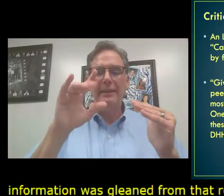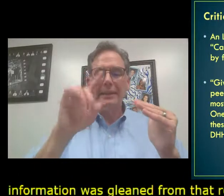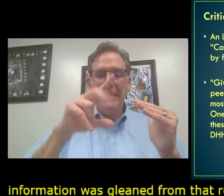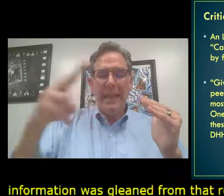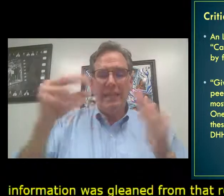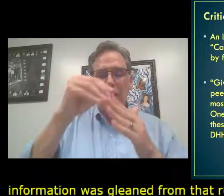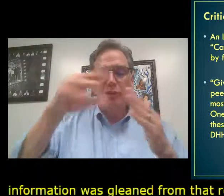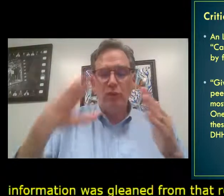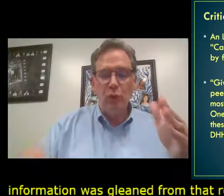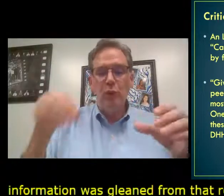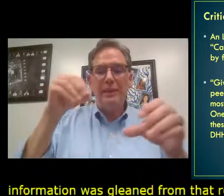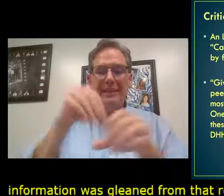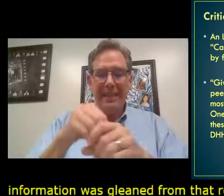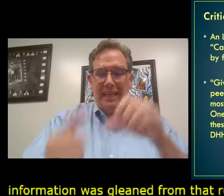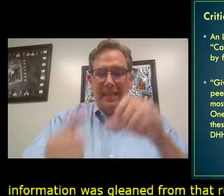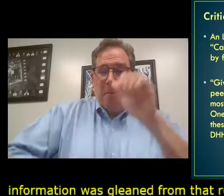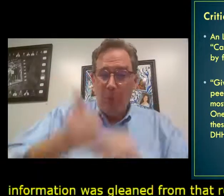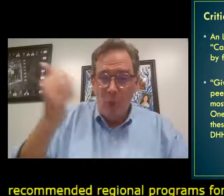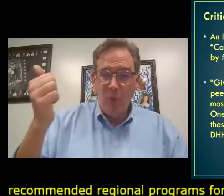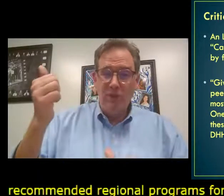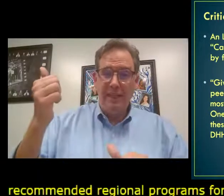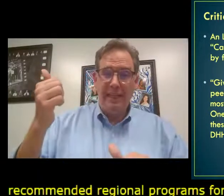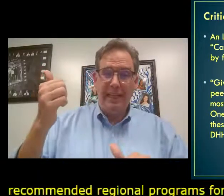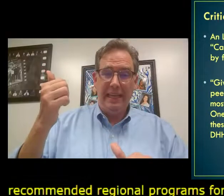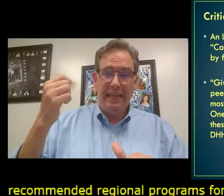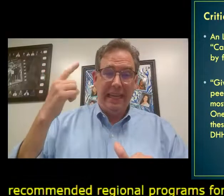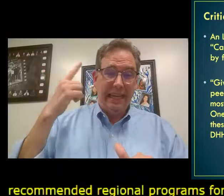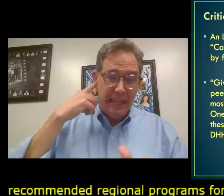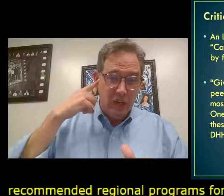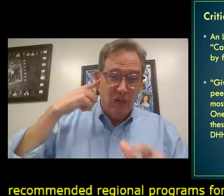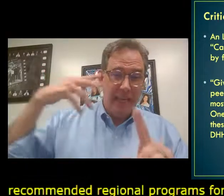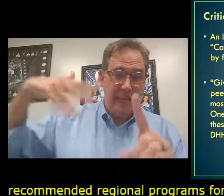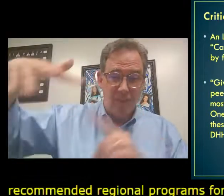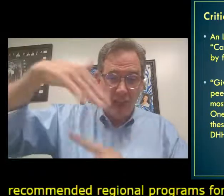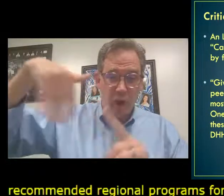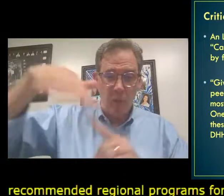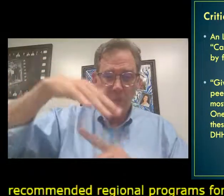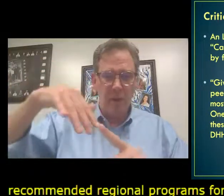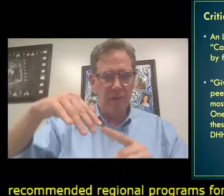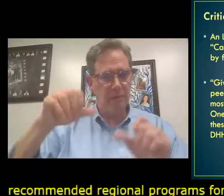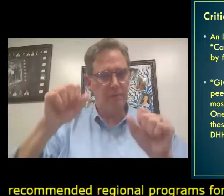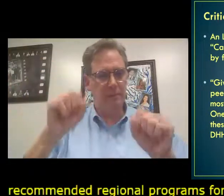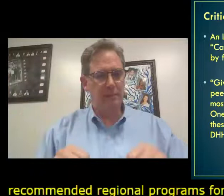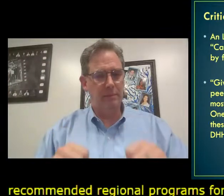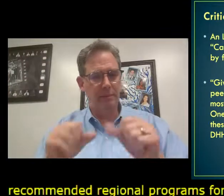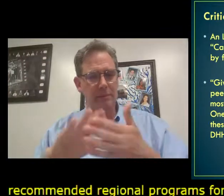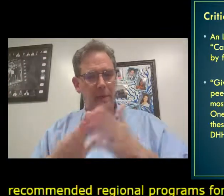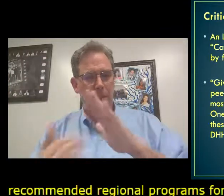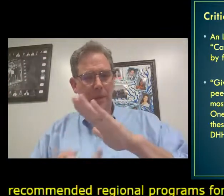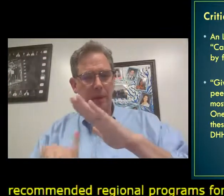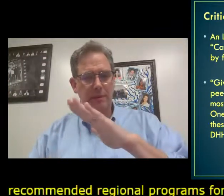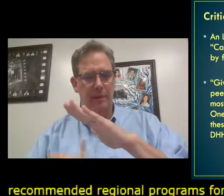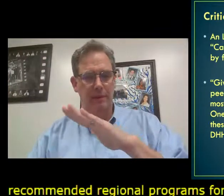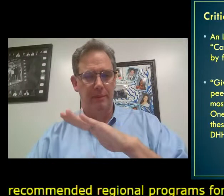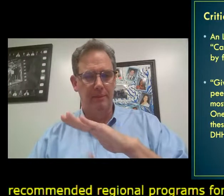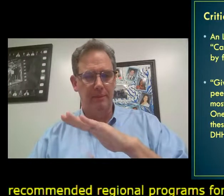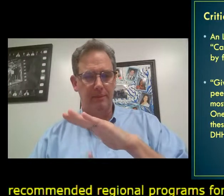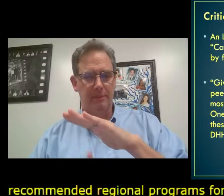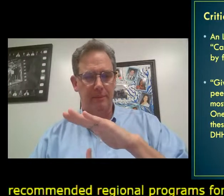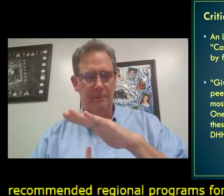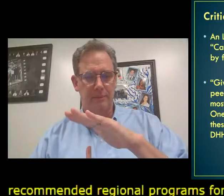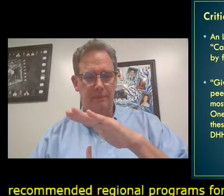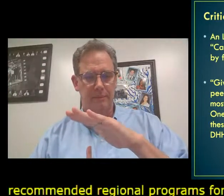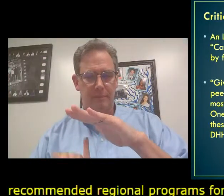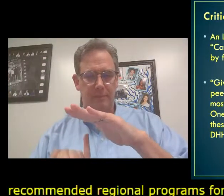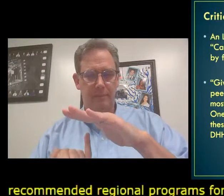often to communicate with hearing peers, and that deaf and hard of hearing students in most hearing